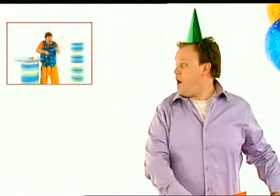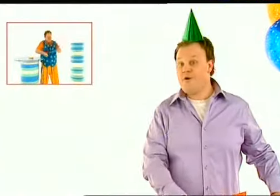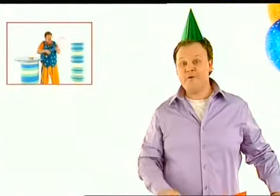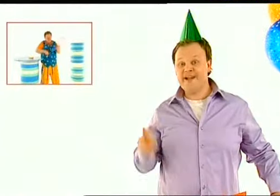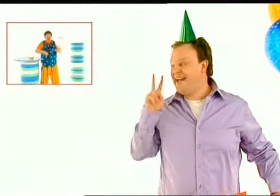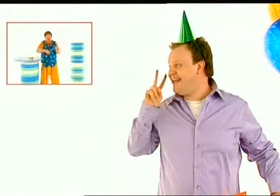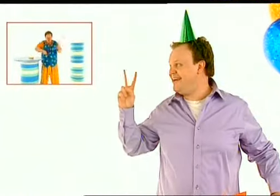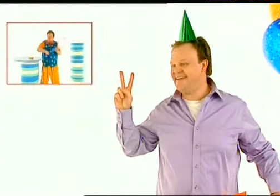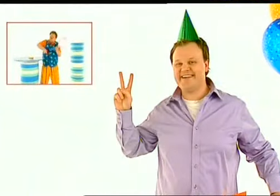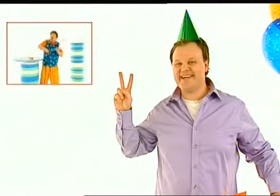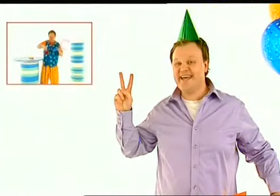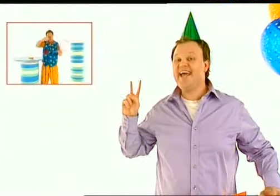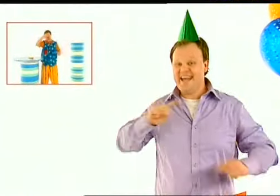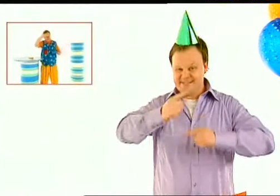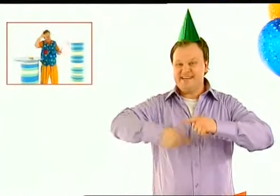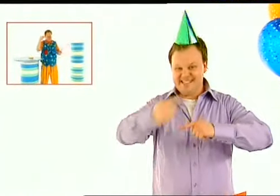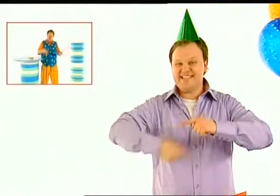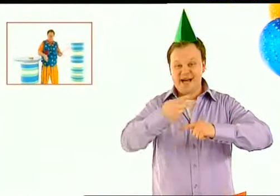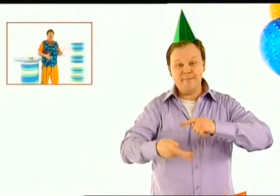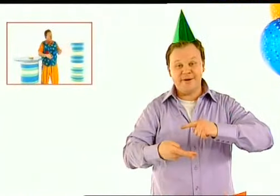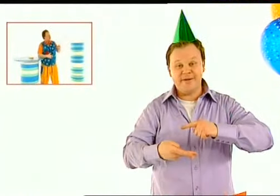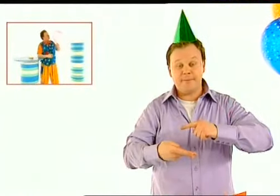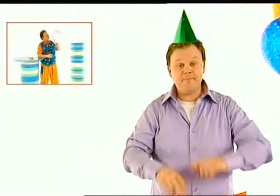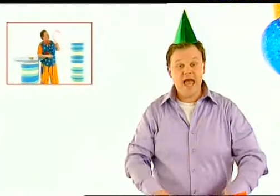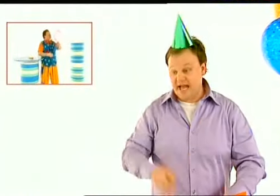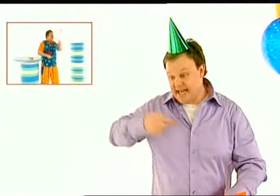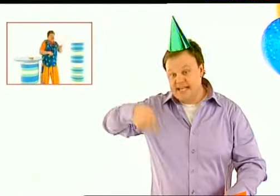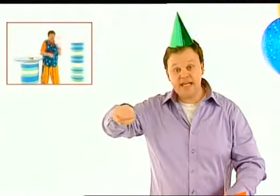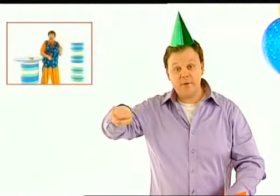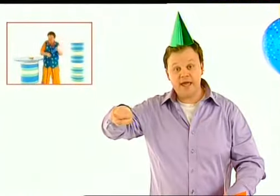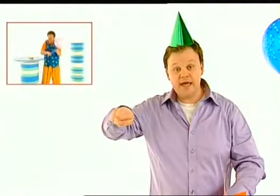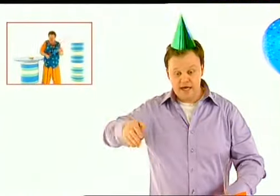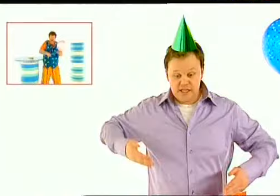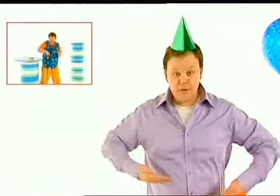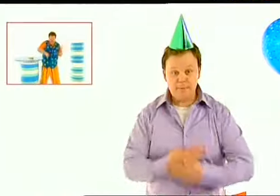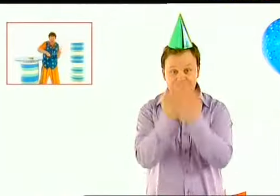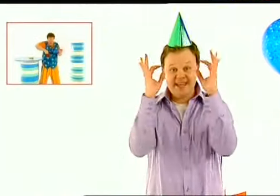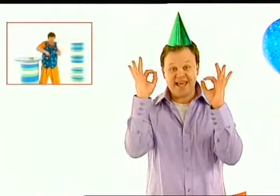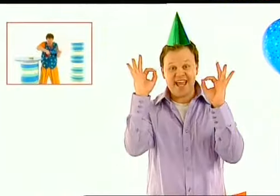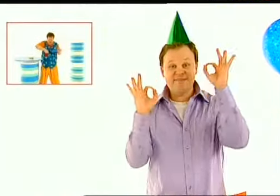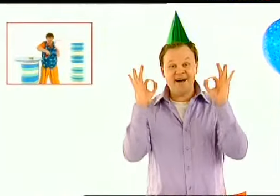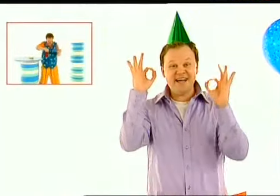Oh, look. It's Mr. Tumble. And he's going to a birthday party.